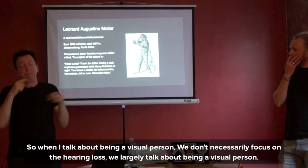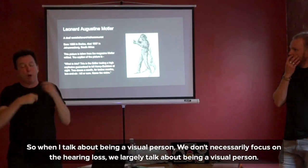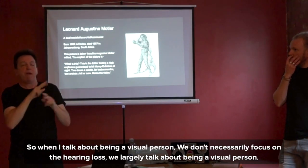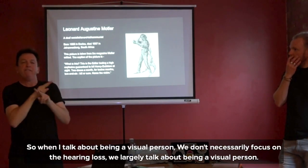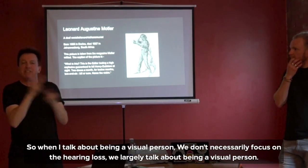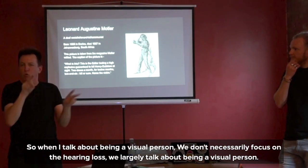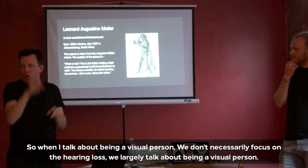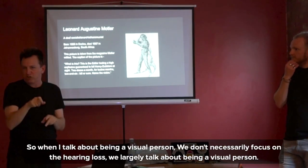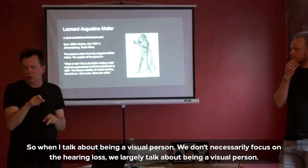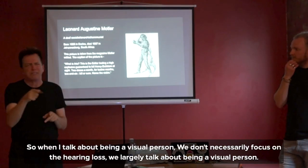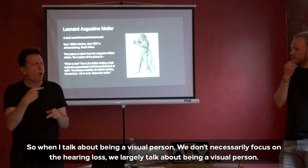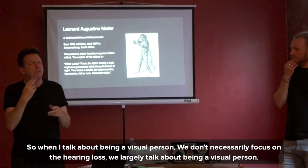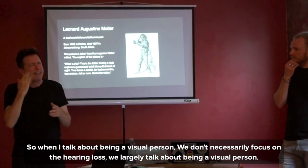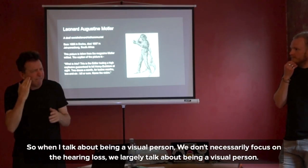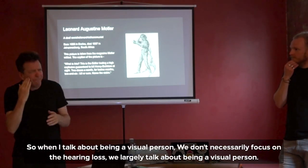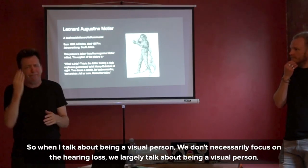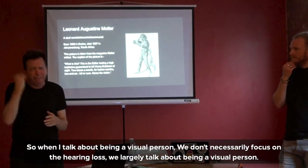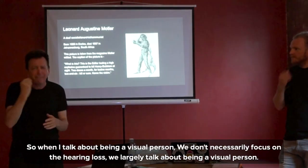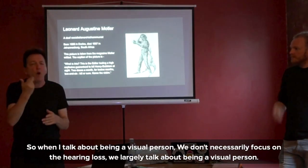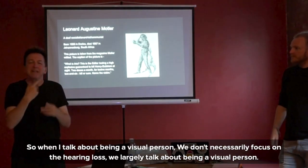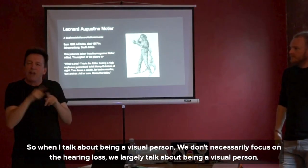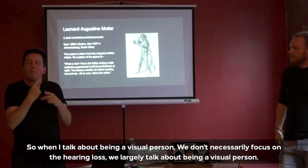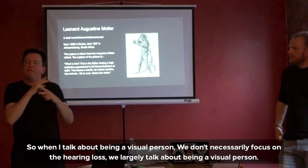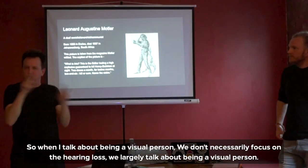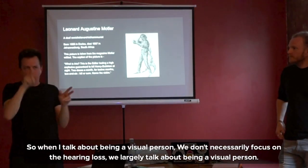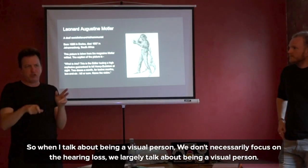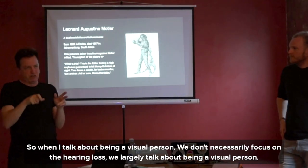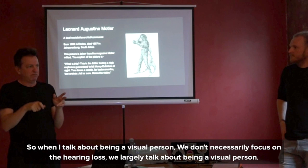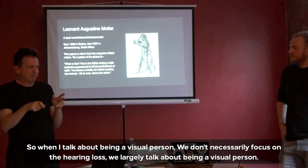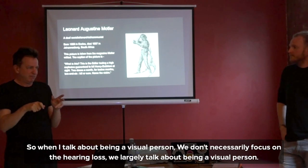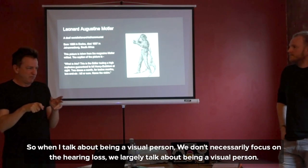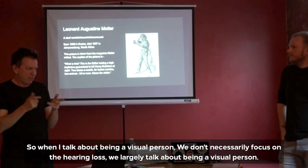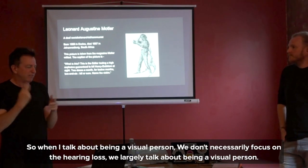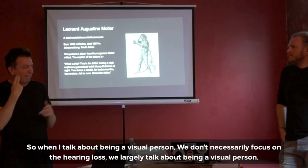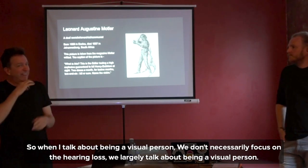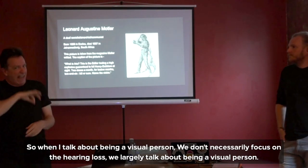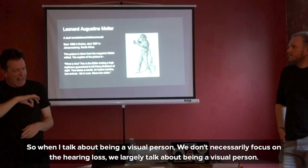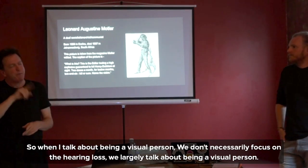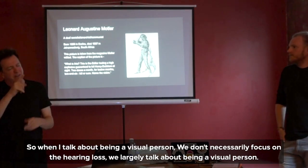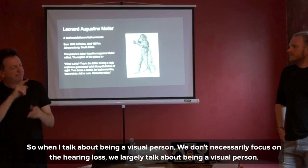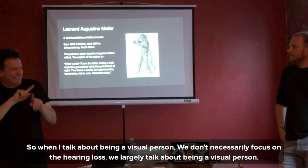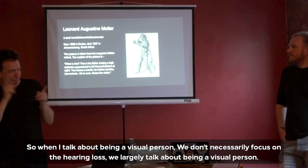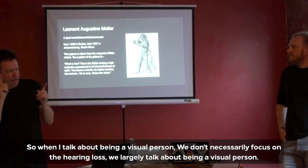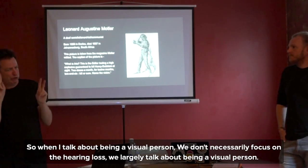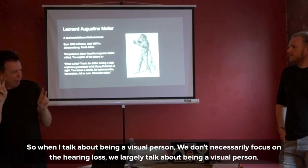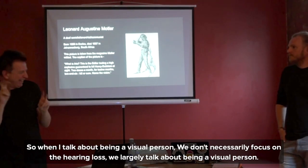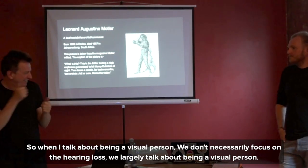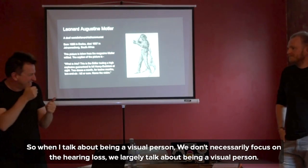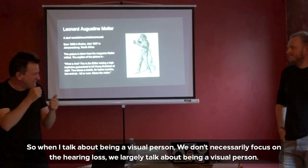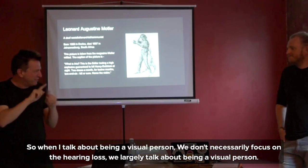So when I talk about being a visual person, we don't necessarily focus on the hearing loss, we